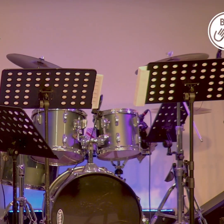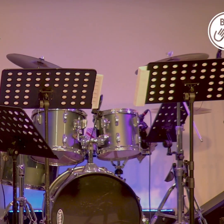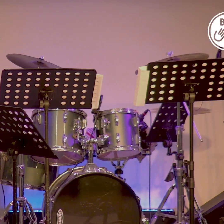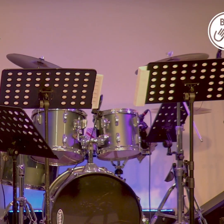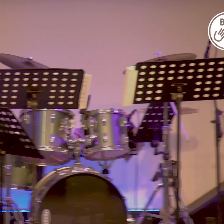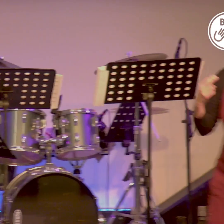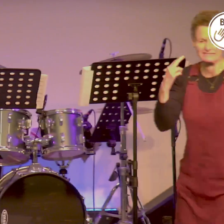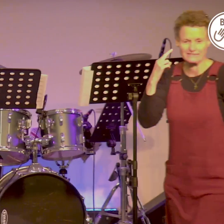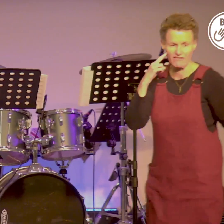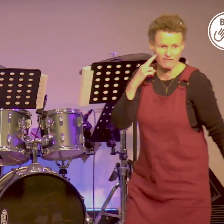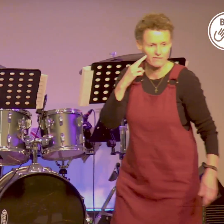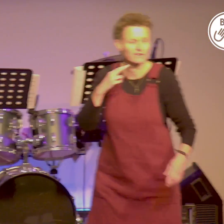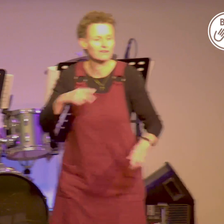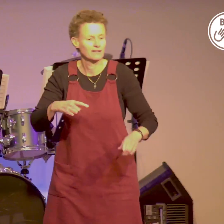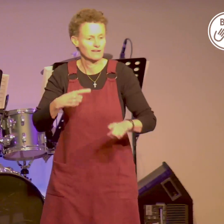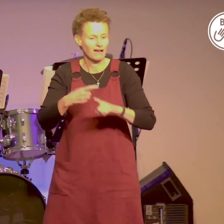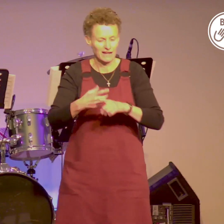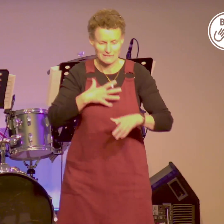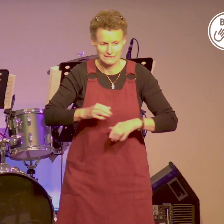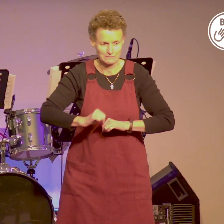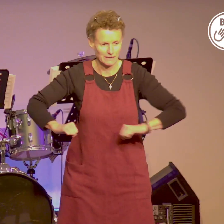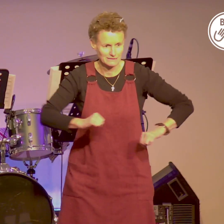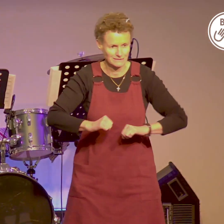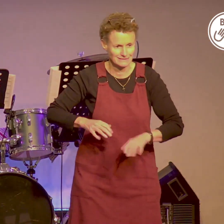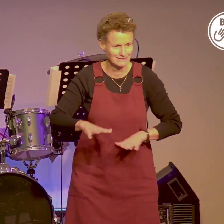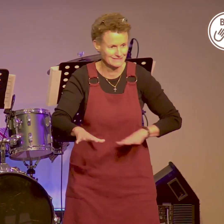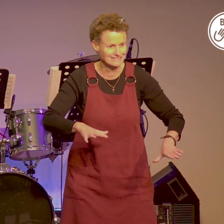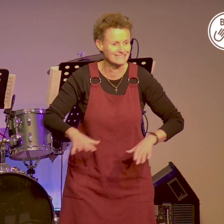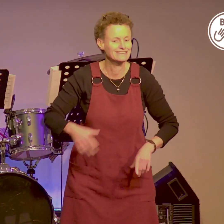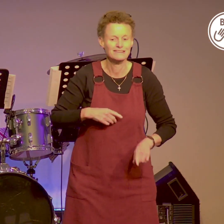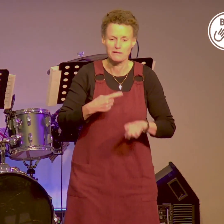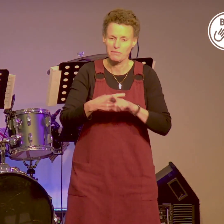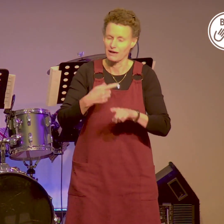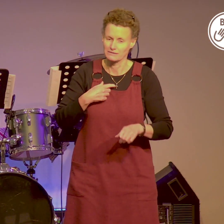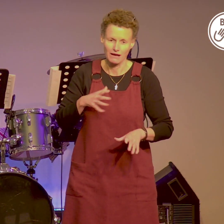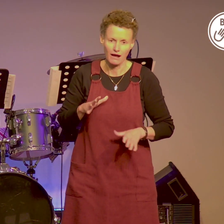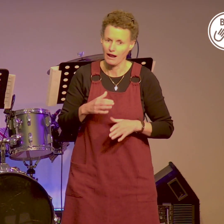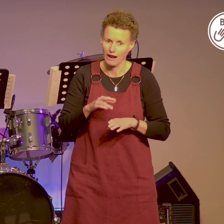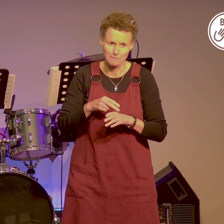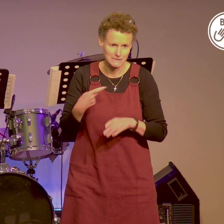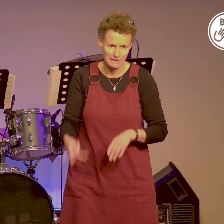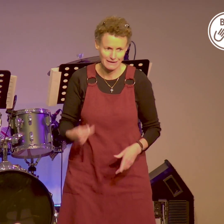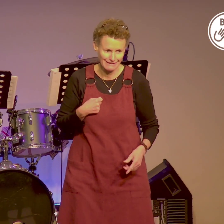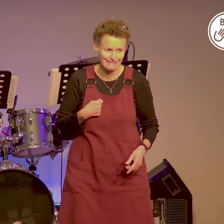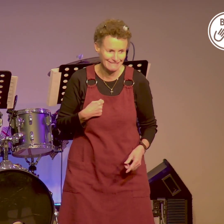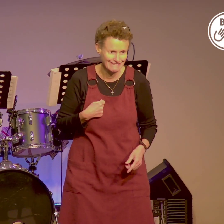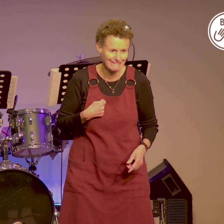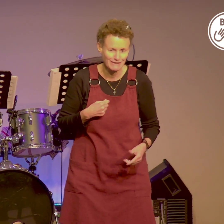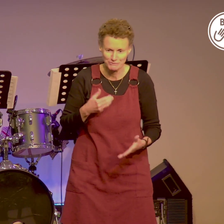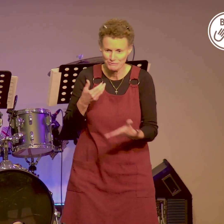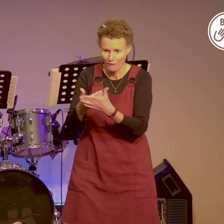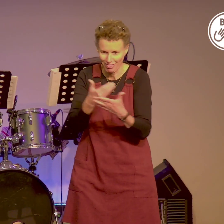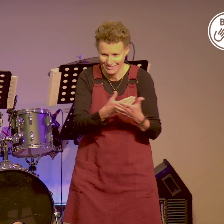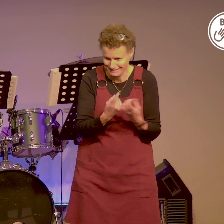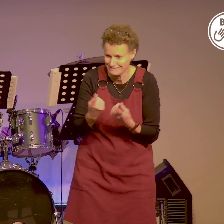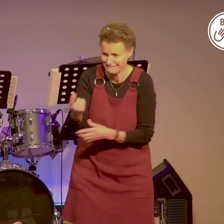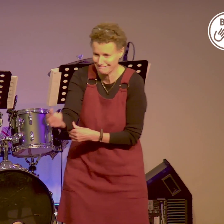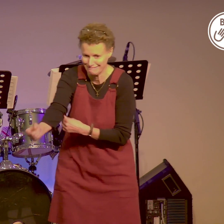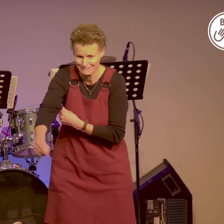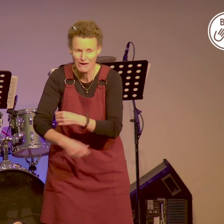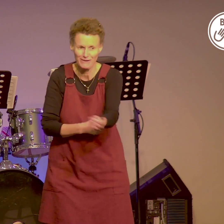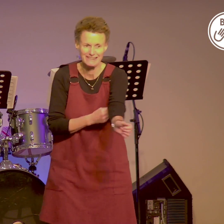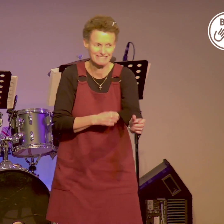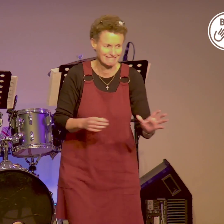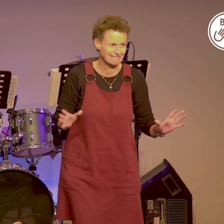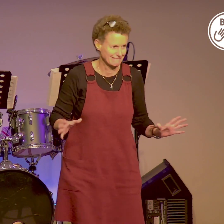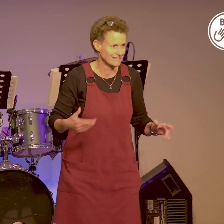Just bear with me, sorry. It's the deaf way. I need space. Plus, I'm very clumsy